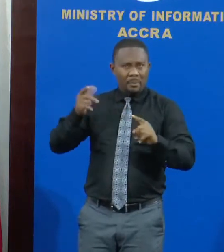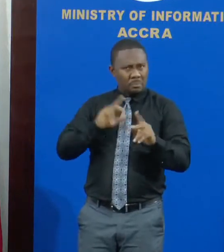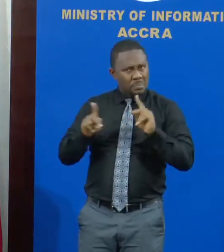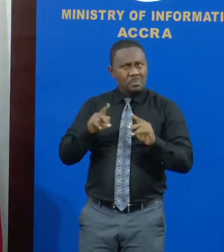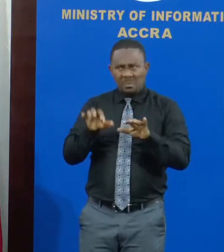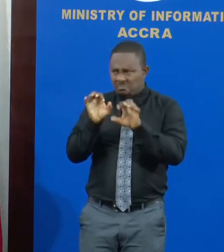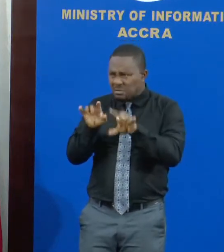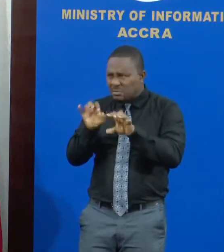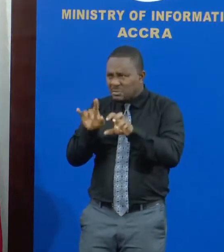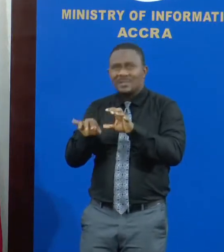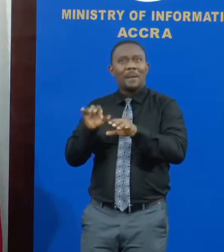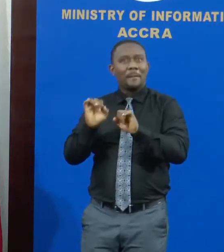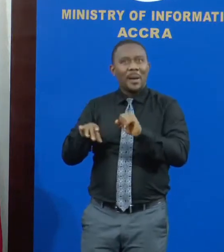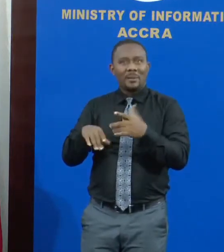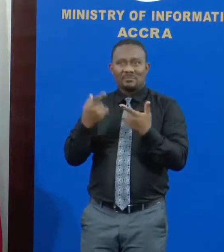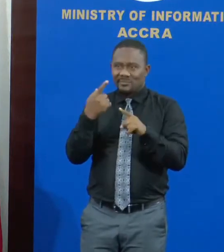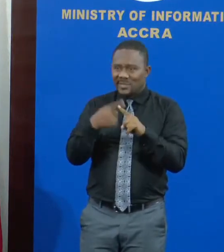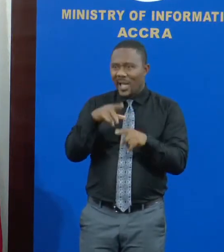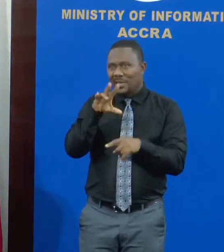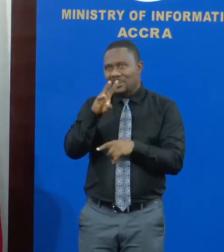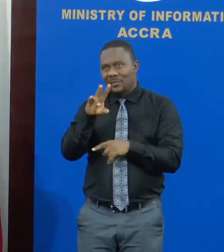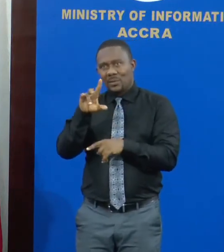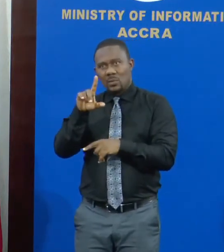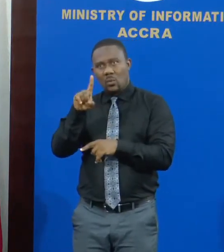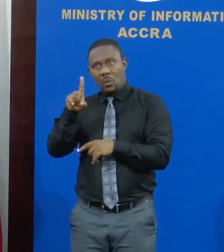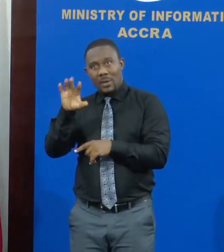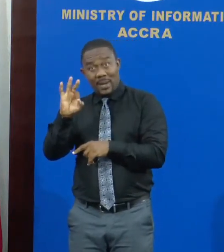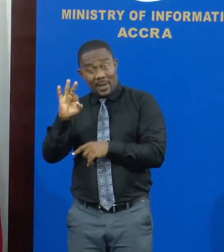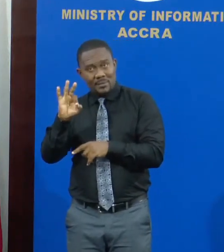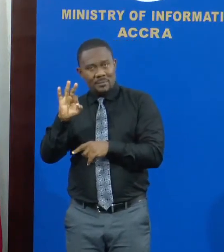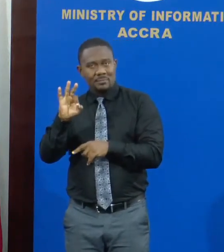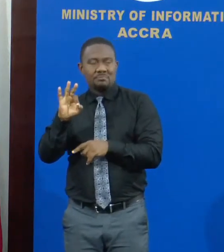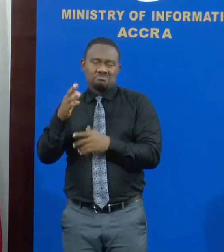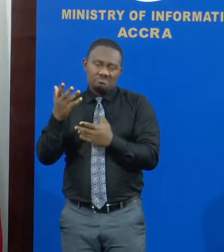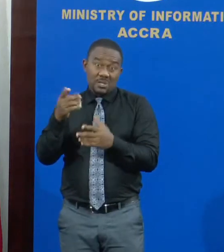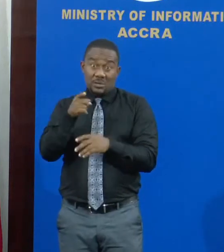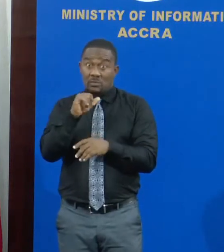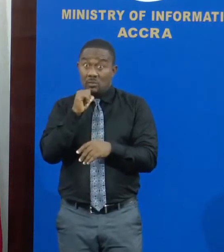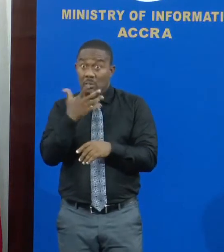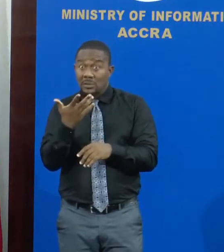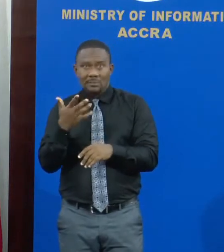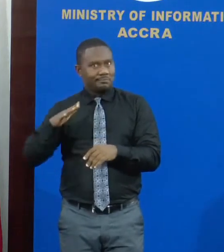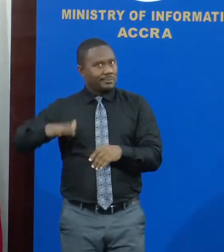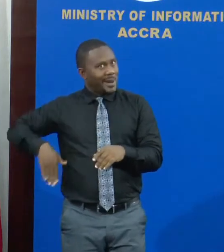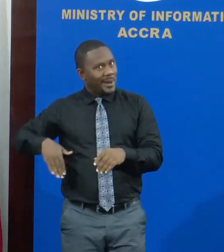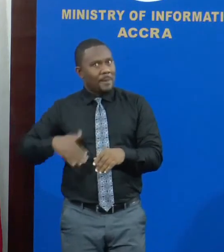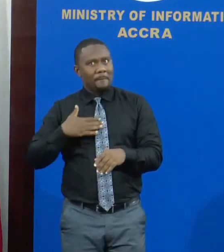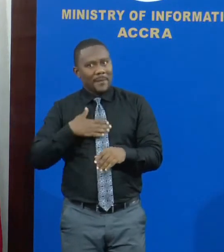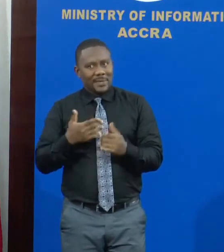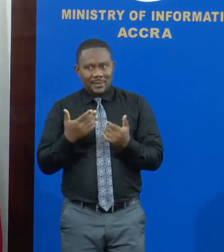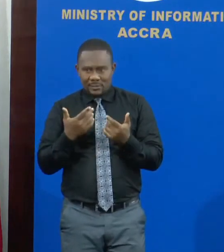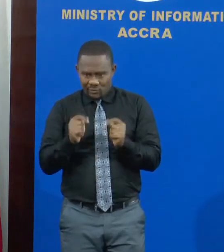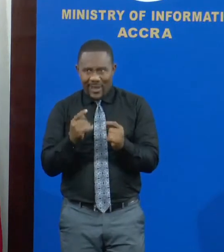actually taking this thing up. So if you haven't done it, try it. It